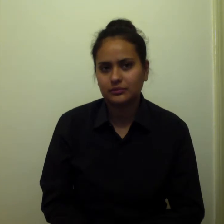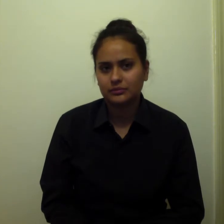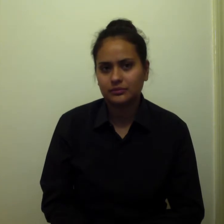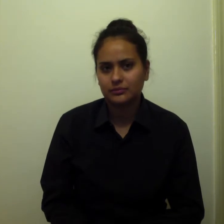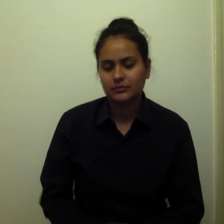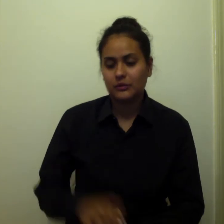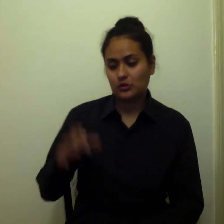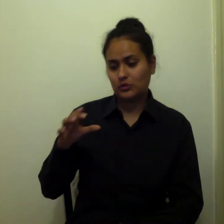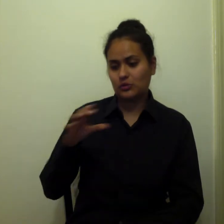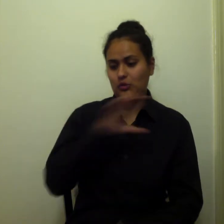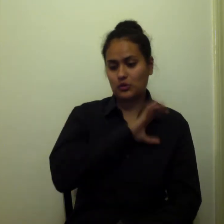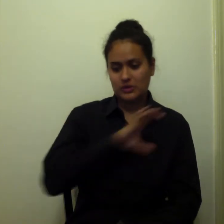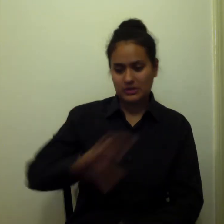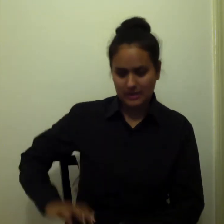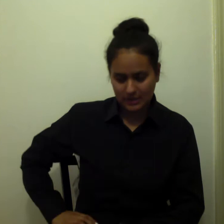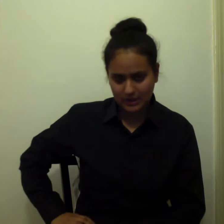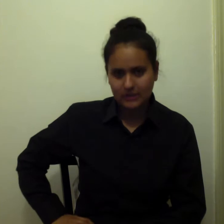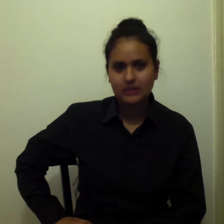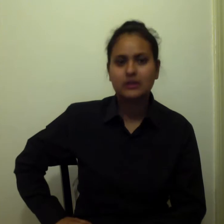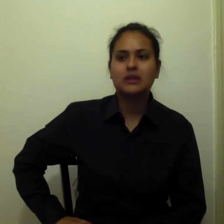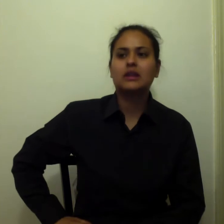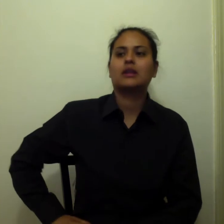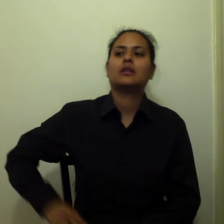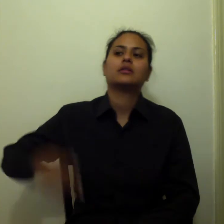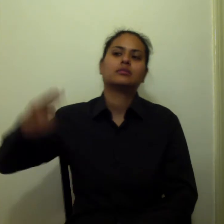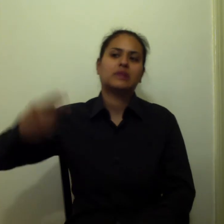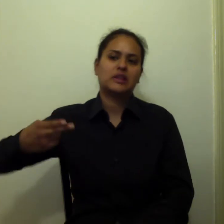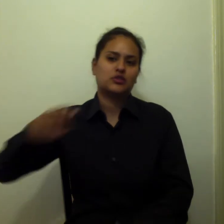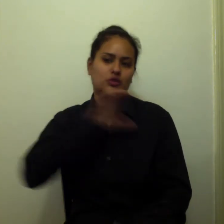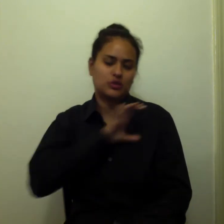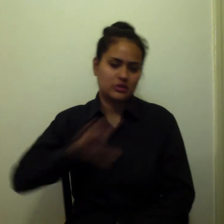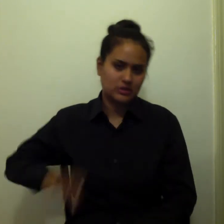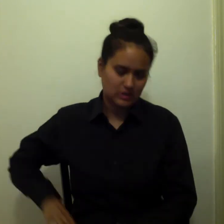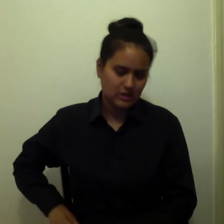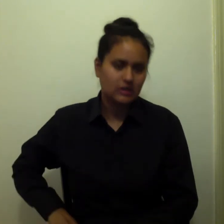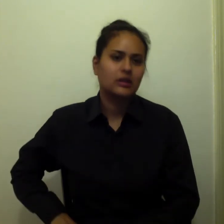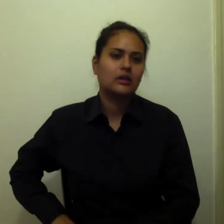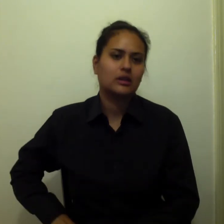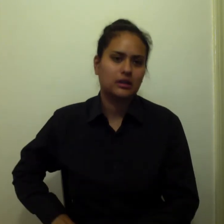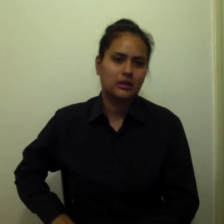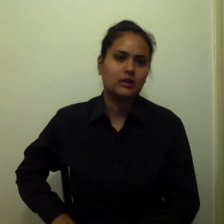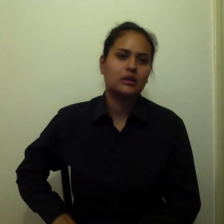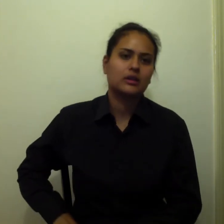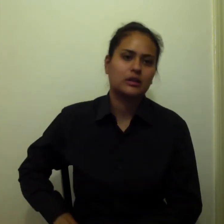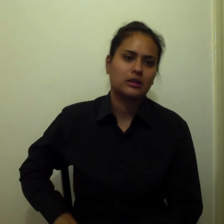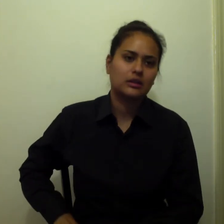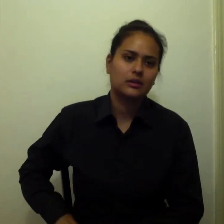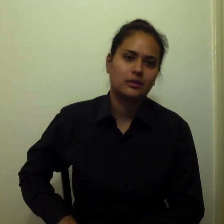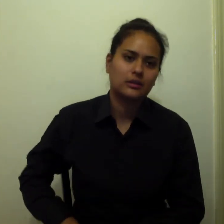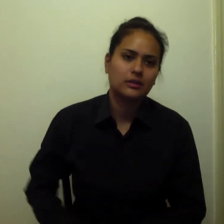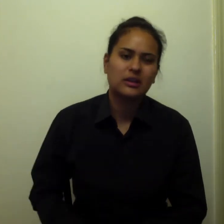of Christianity in detail there. Early Christianity, origins of the papacy, and then a little bit about the origins